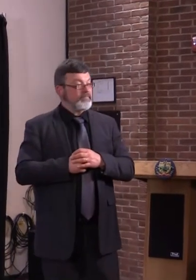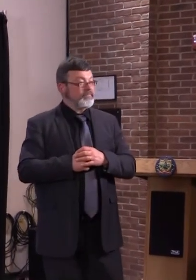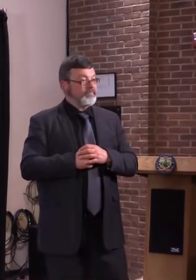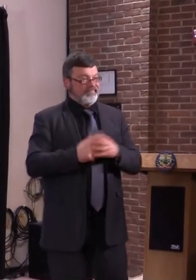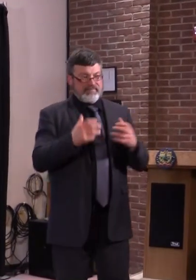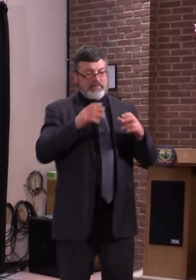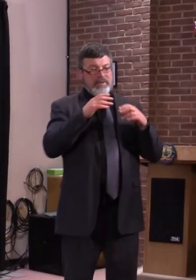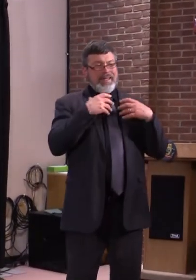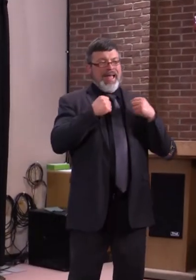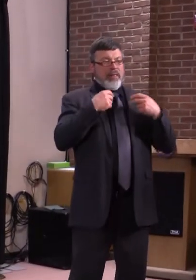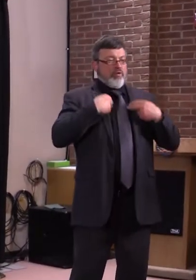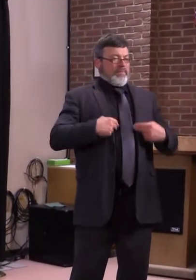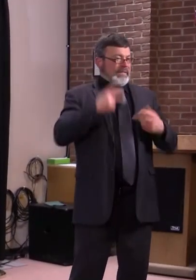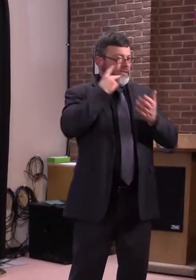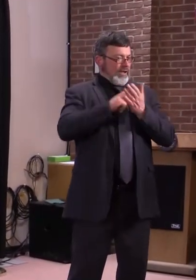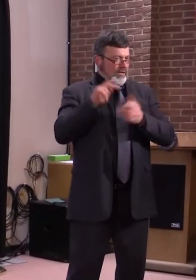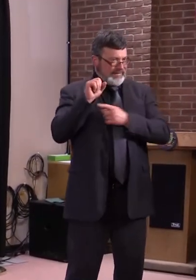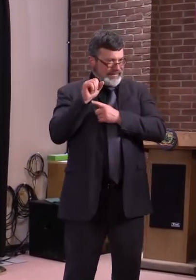Yes,